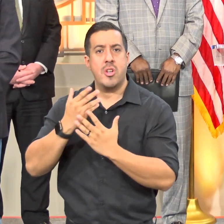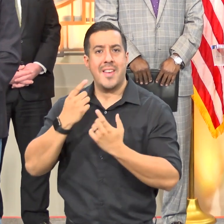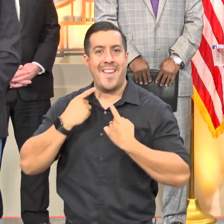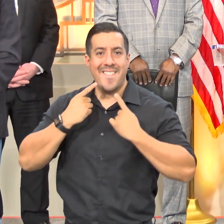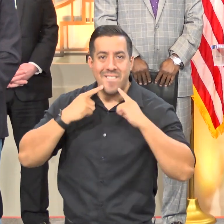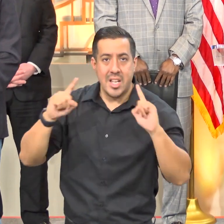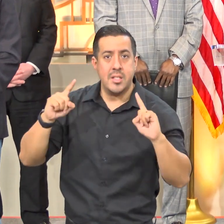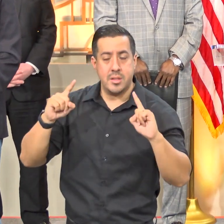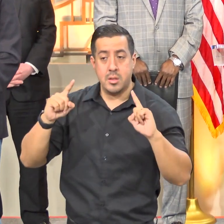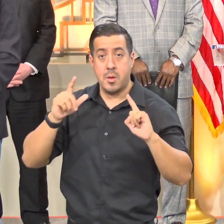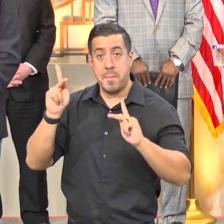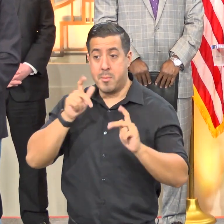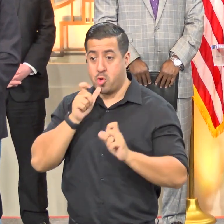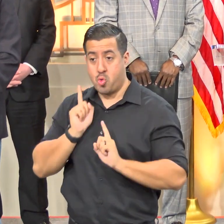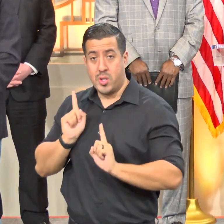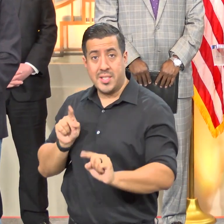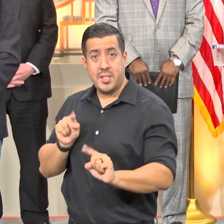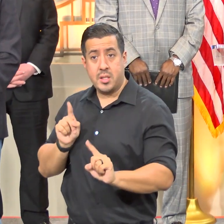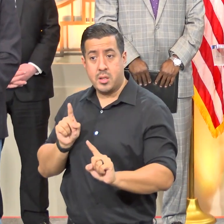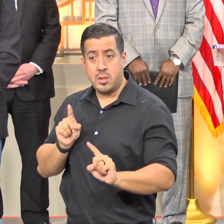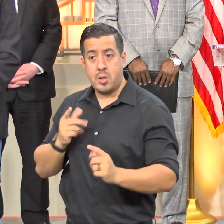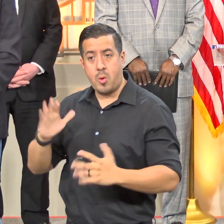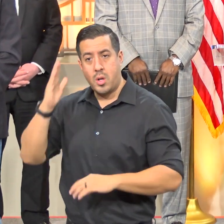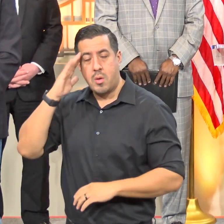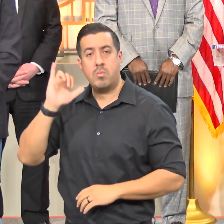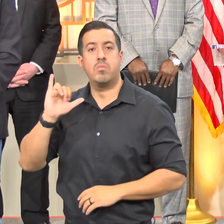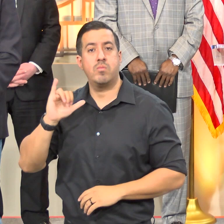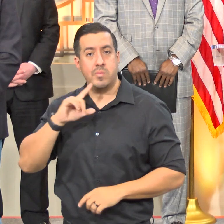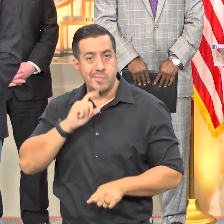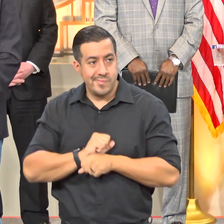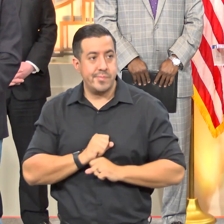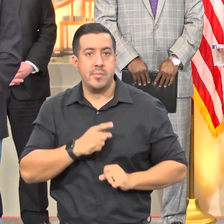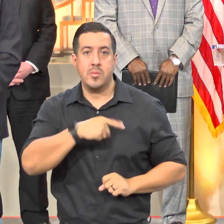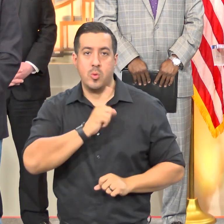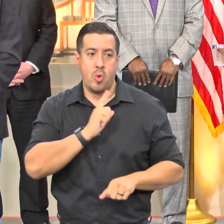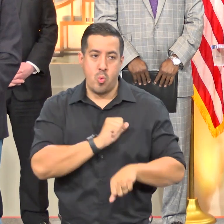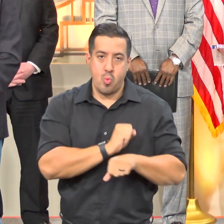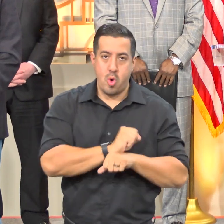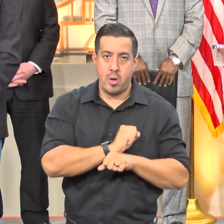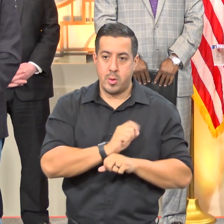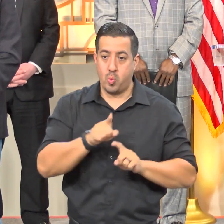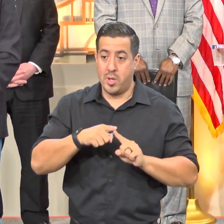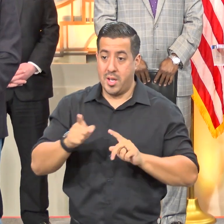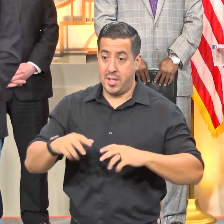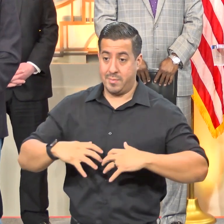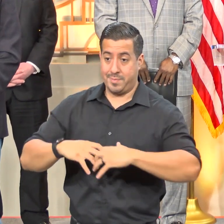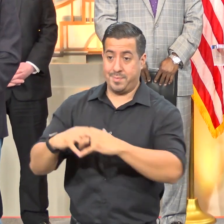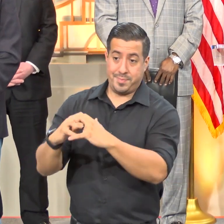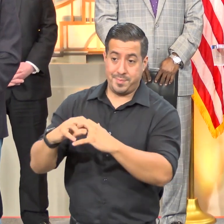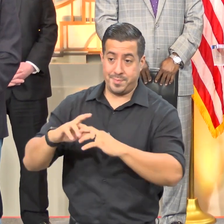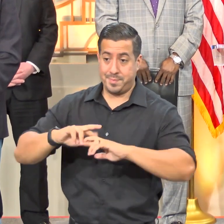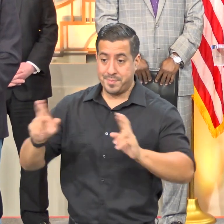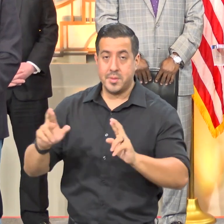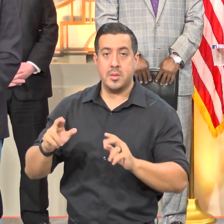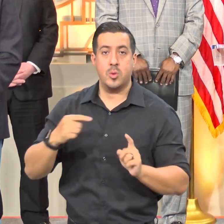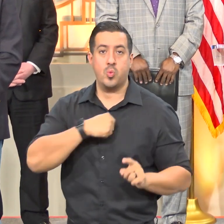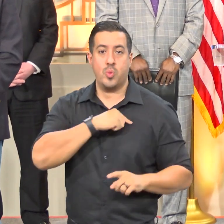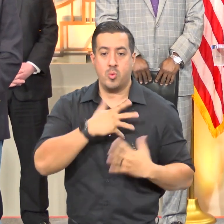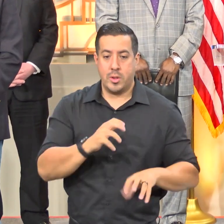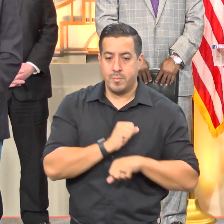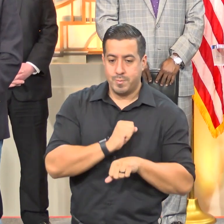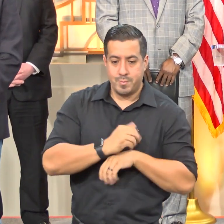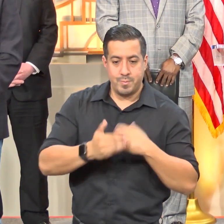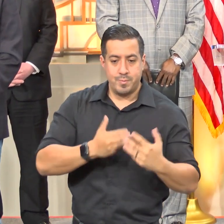who attend the events know that we are working together from the moment the event was first planned.